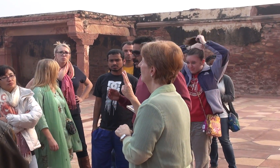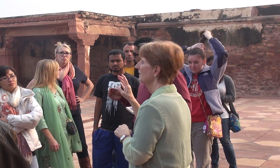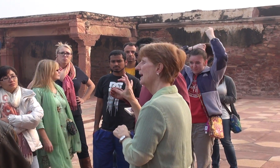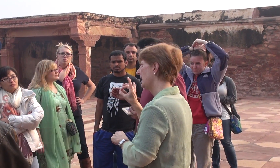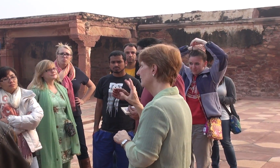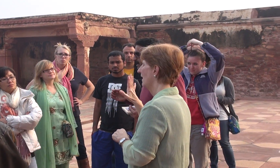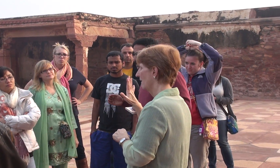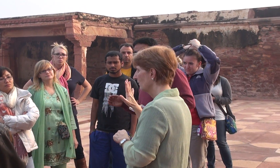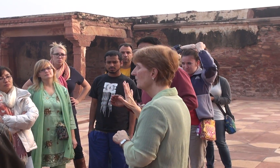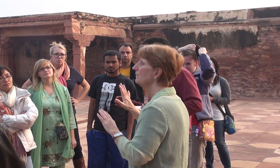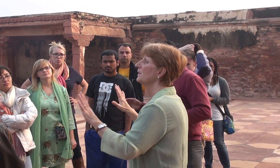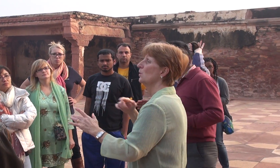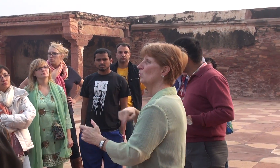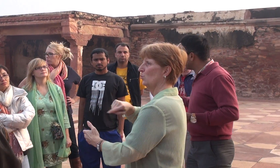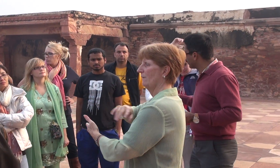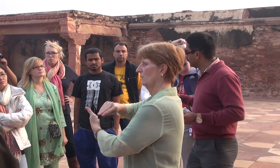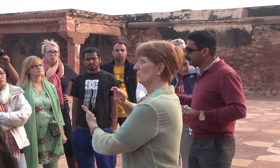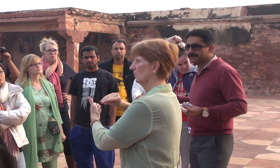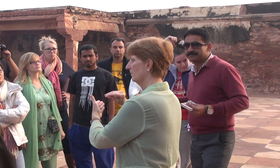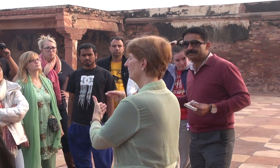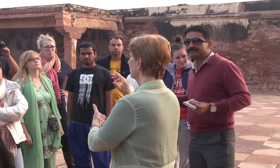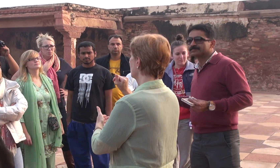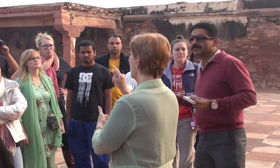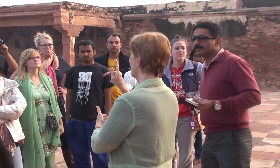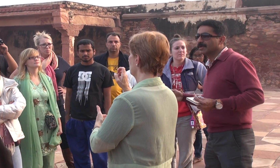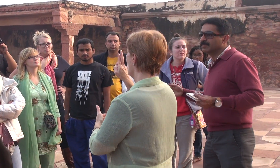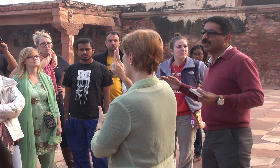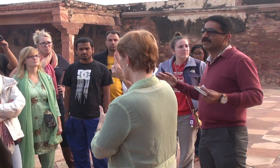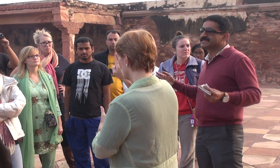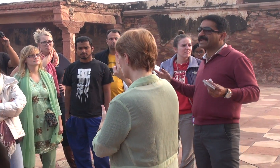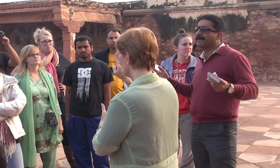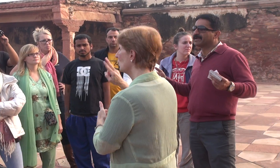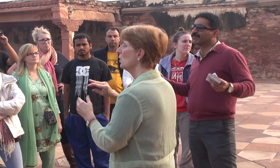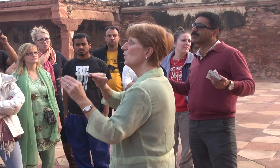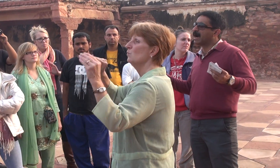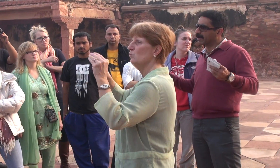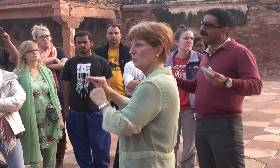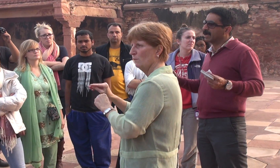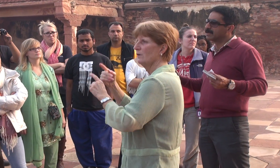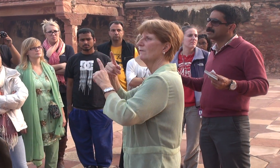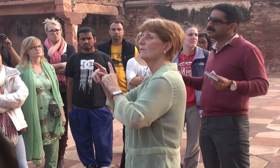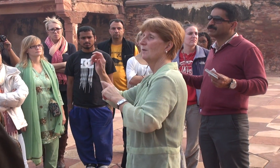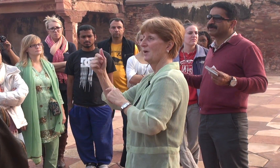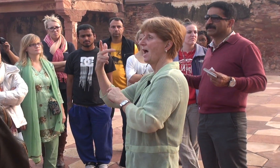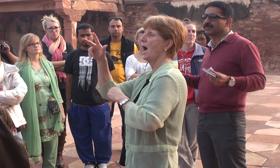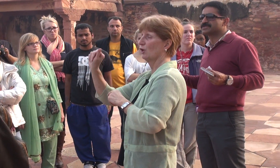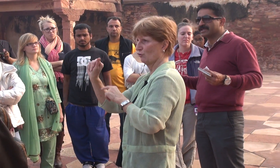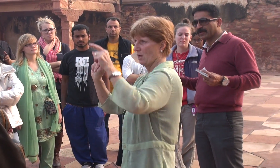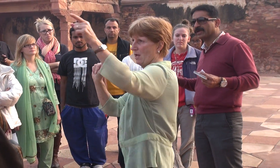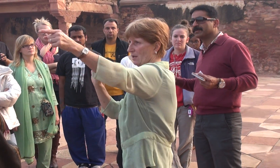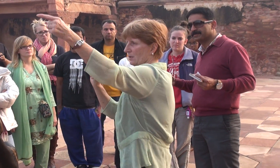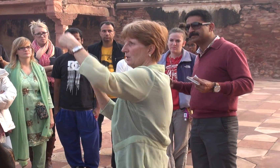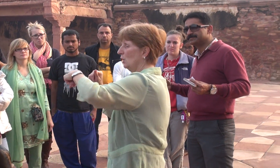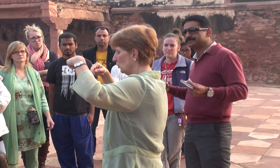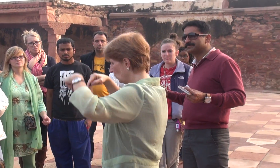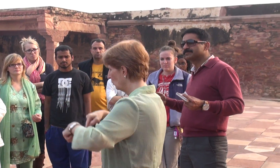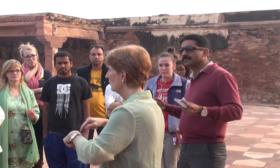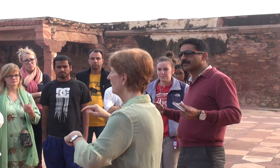It is reliably learnt that Akbar moved his capital from Agra to Fatehpur Sikri.